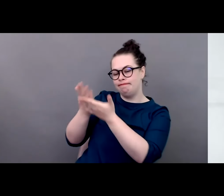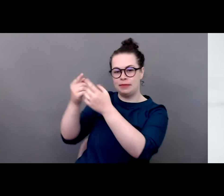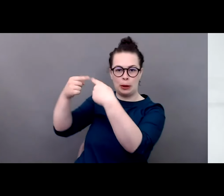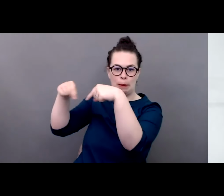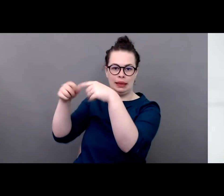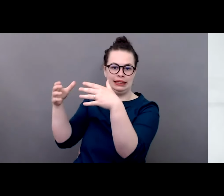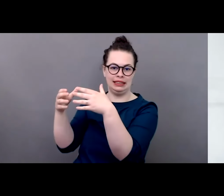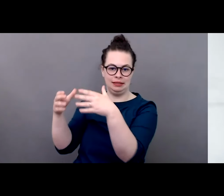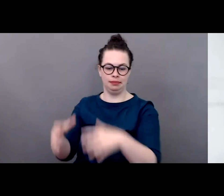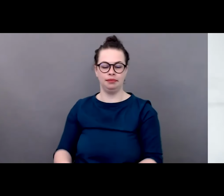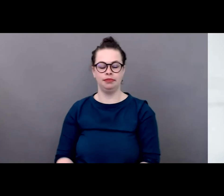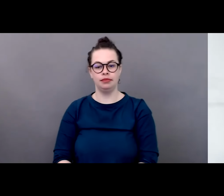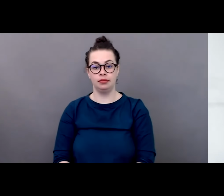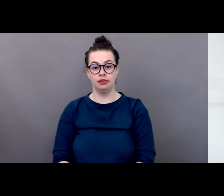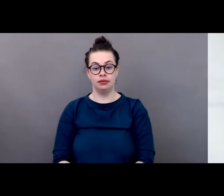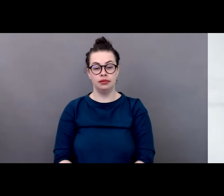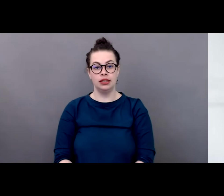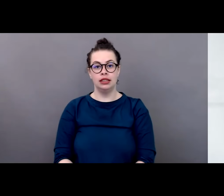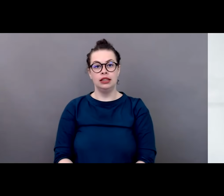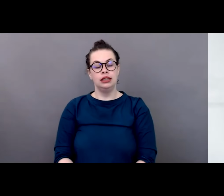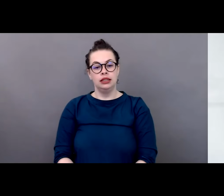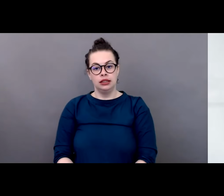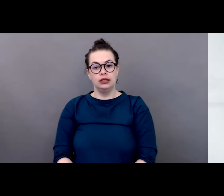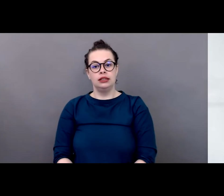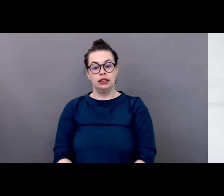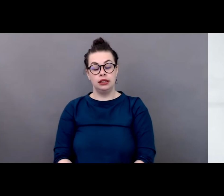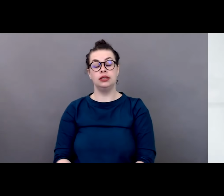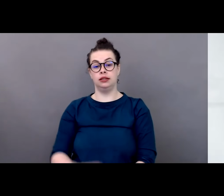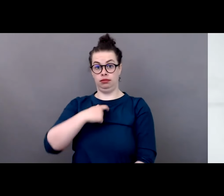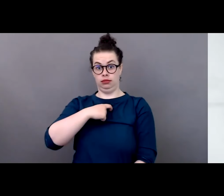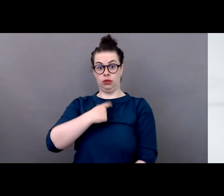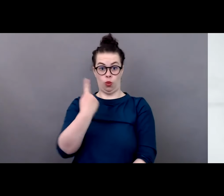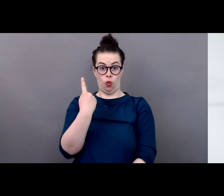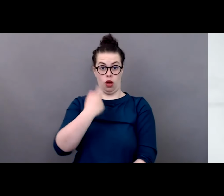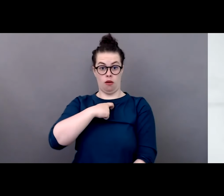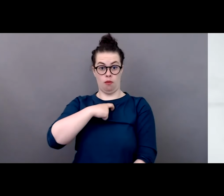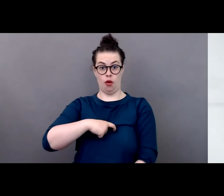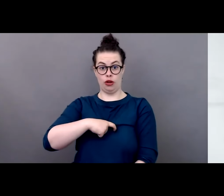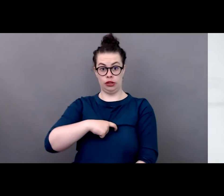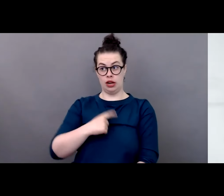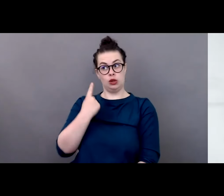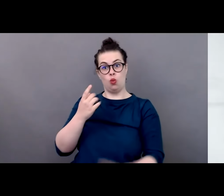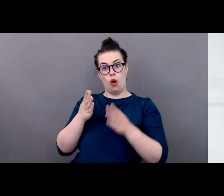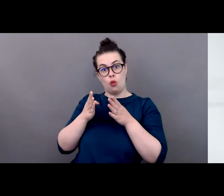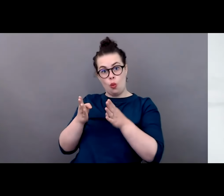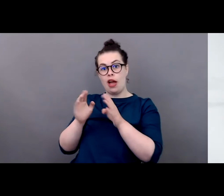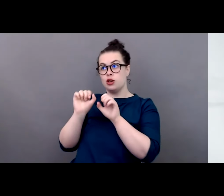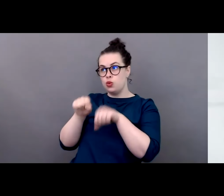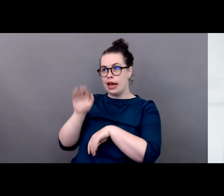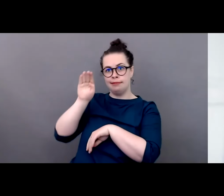Individual communications are one specific way of reaching the committee or appearing before the